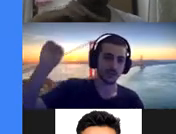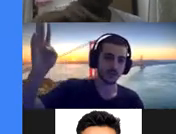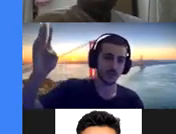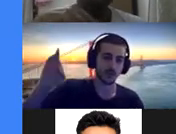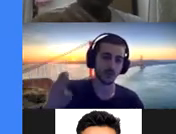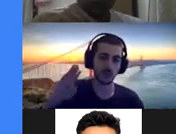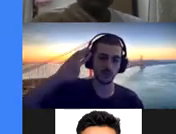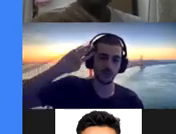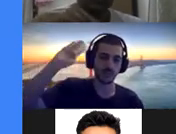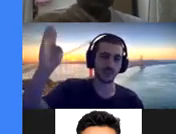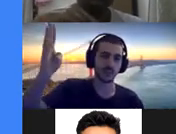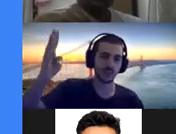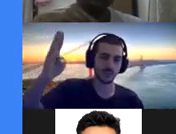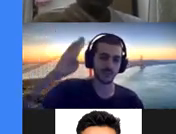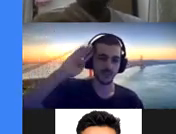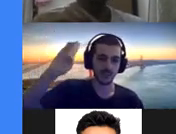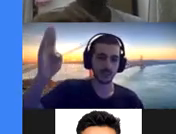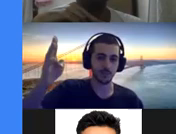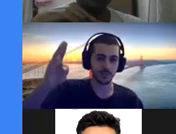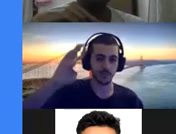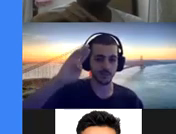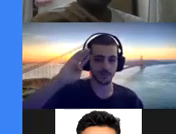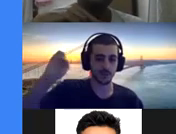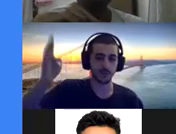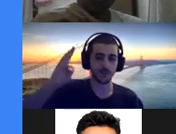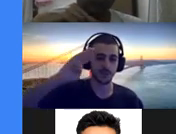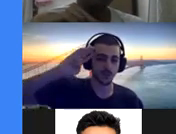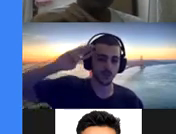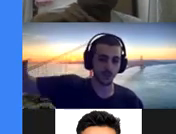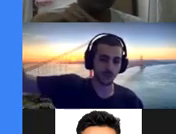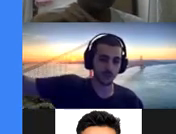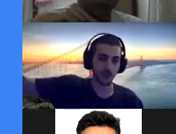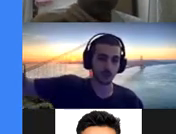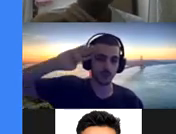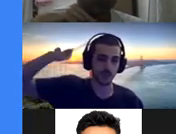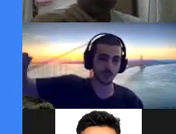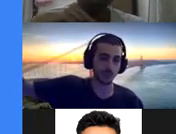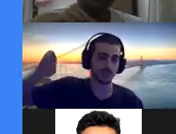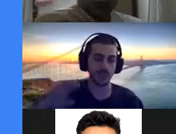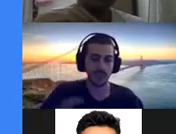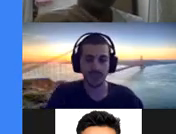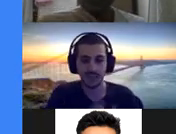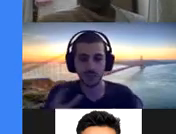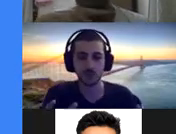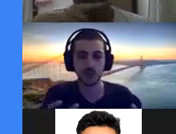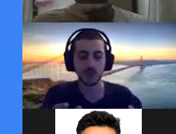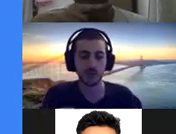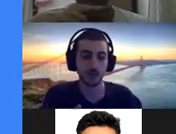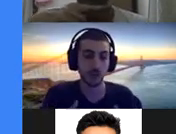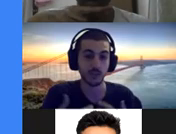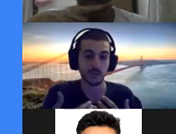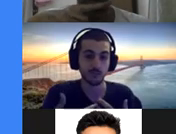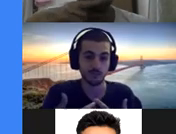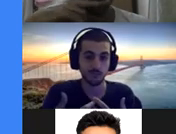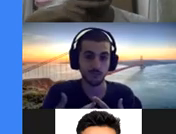like hello, but someone might sign it like this, like a bit farther there or to the top, up above. That shows you like